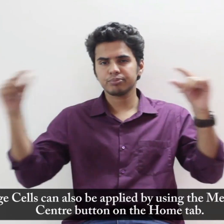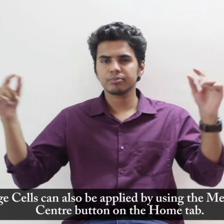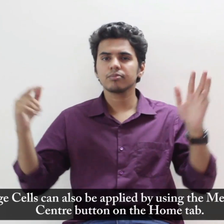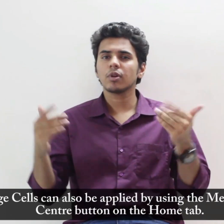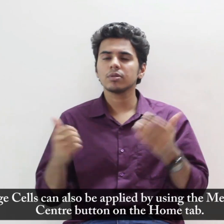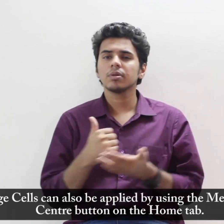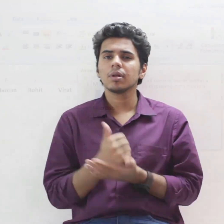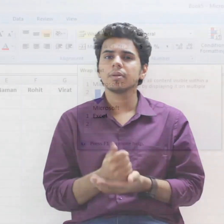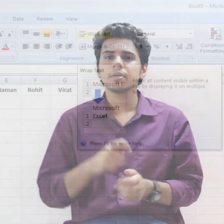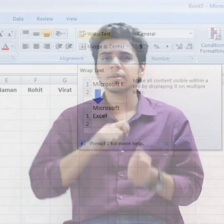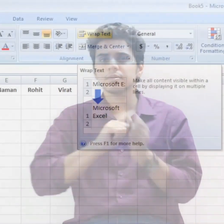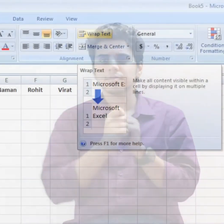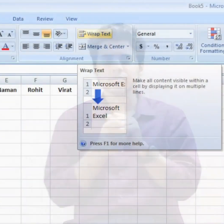tab.